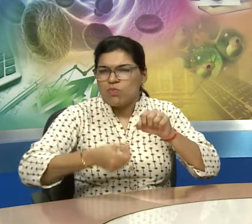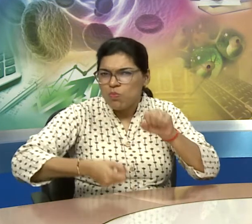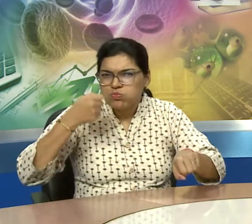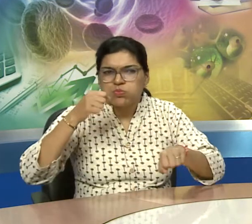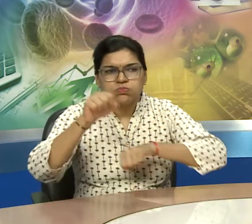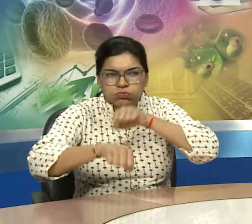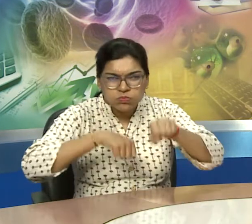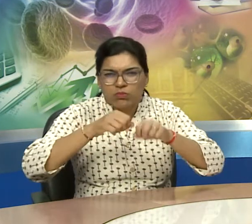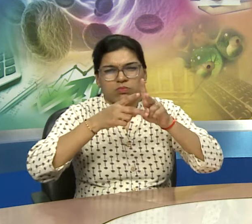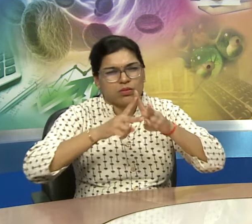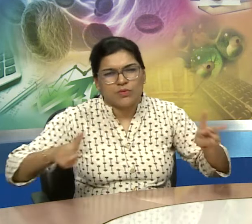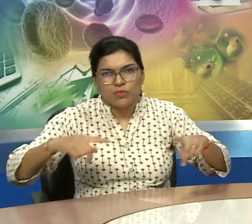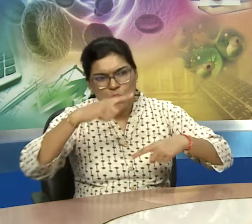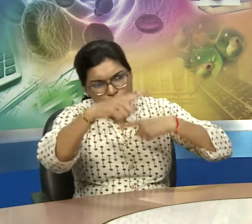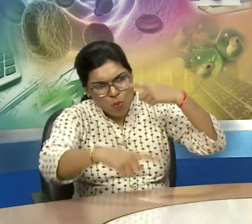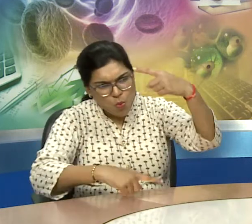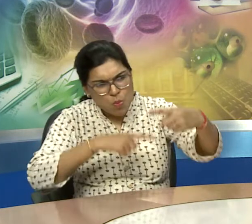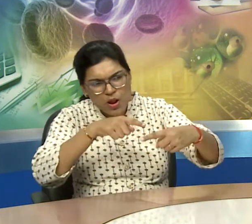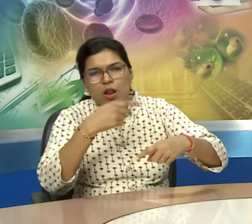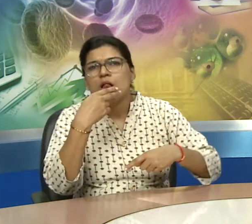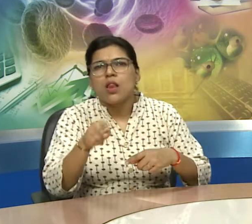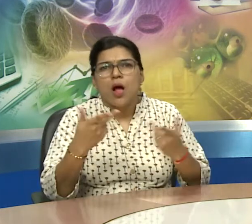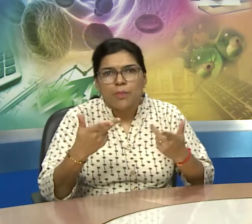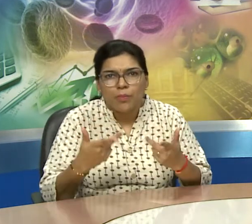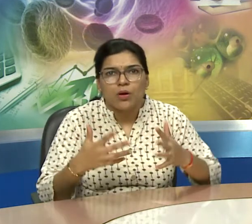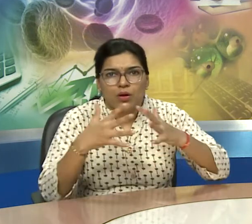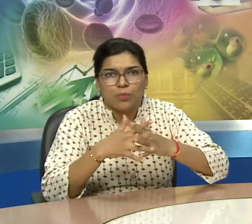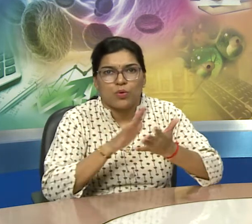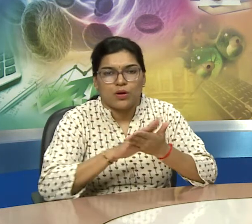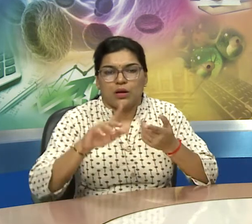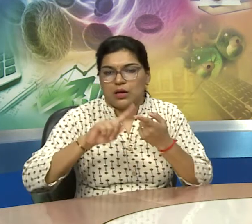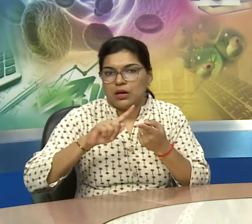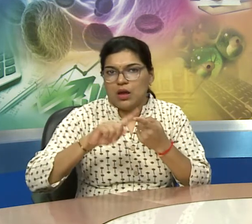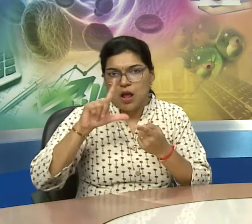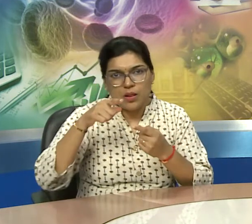We know that wheels are getting used in different vehicles,